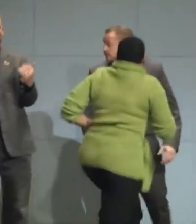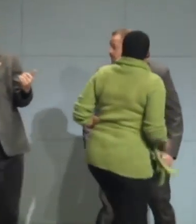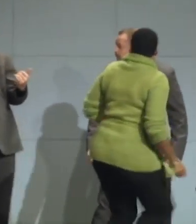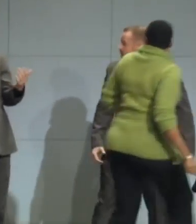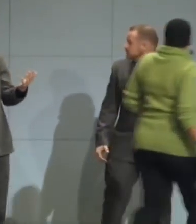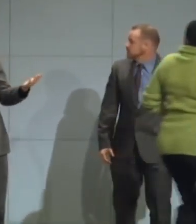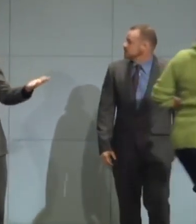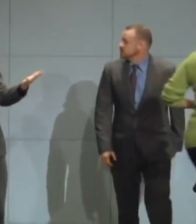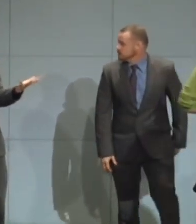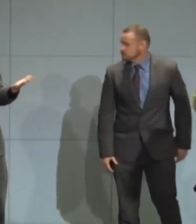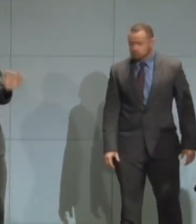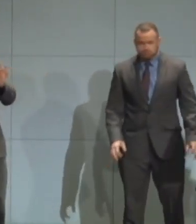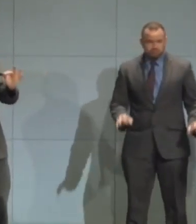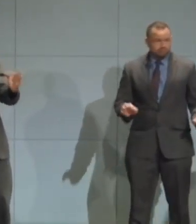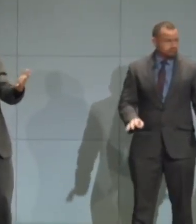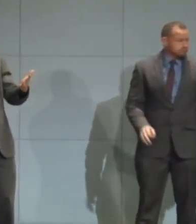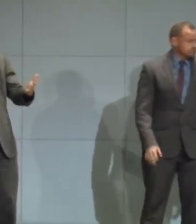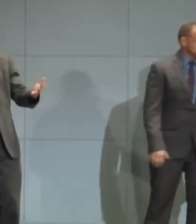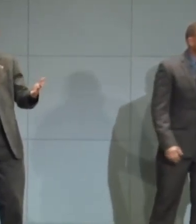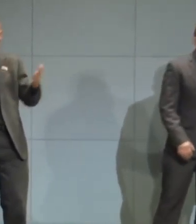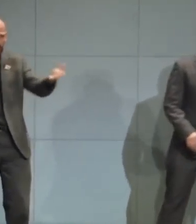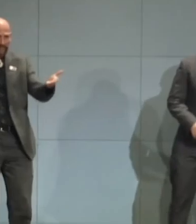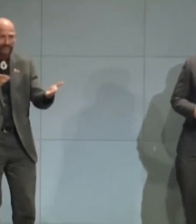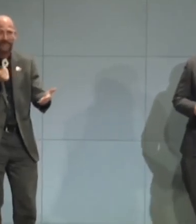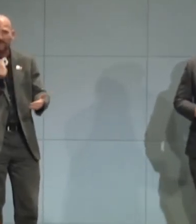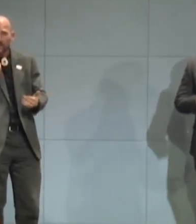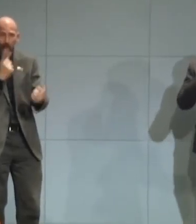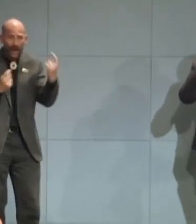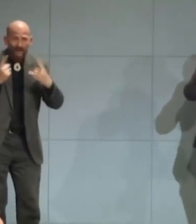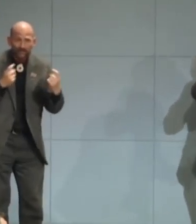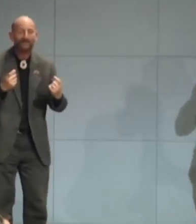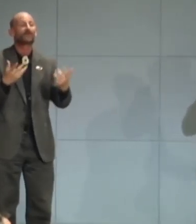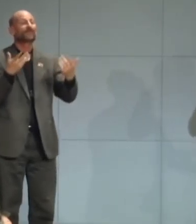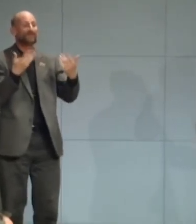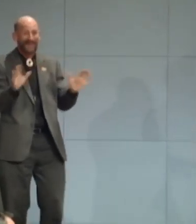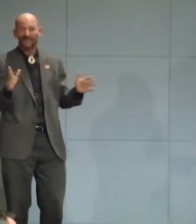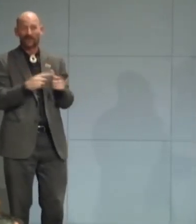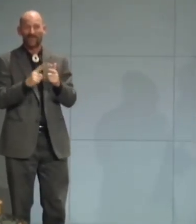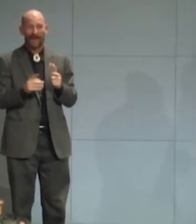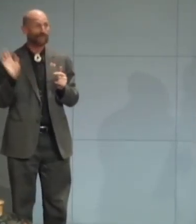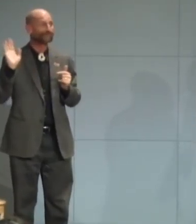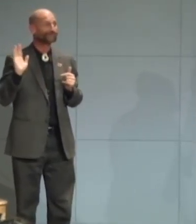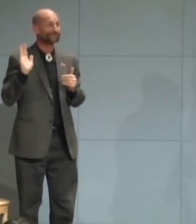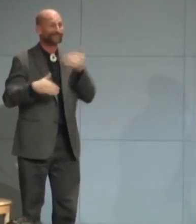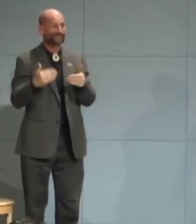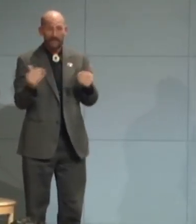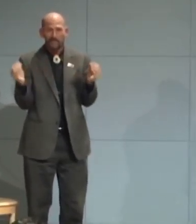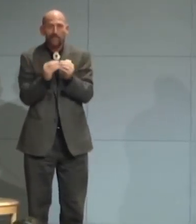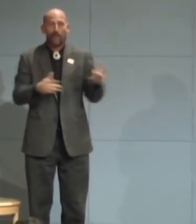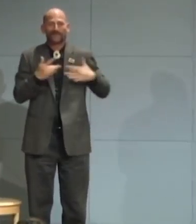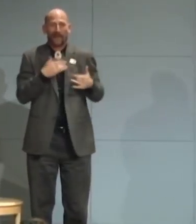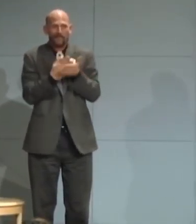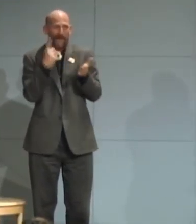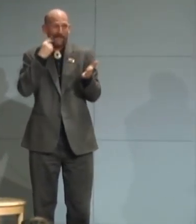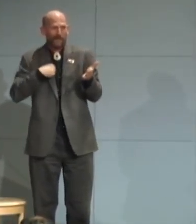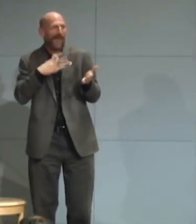are committed to that new multicultural, multiracial America are willing to fight for it like our lives depend on it, then the